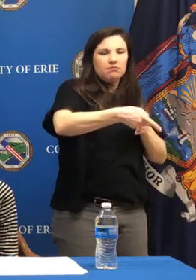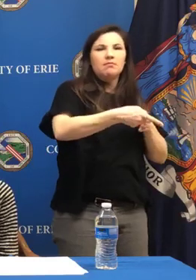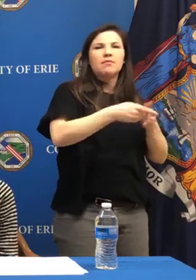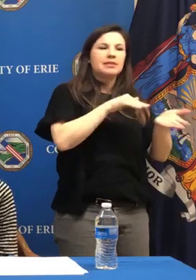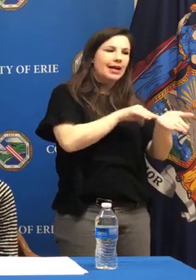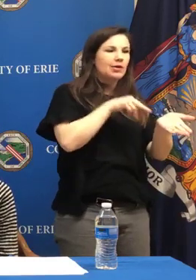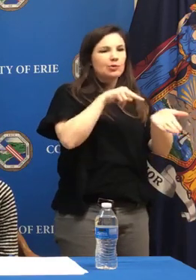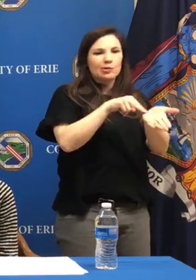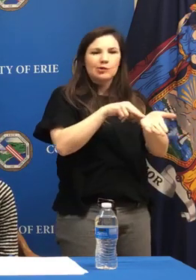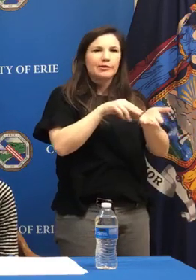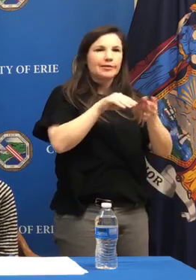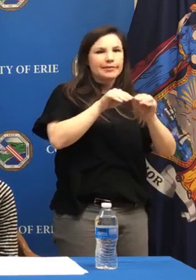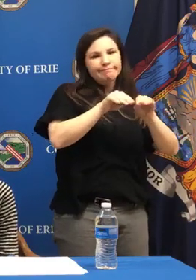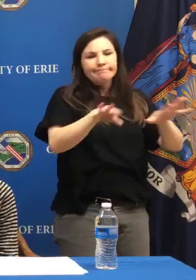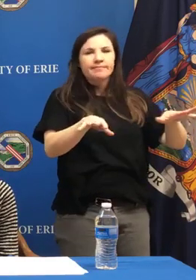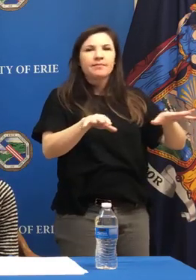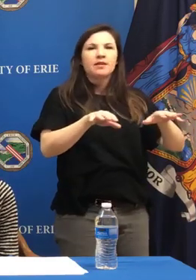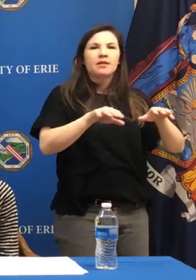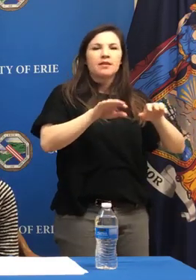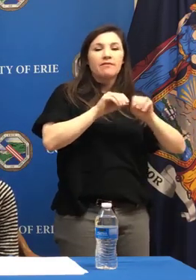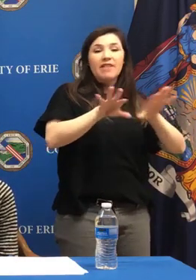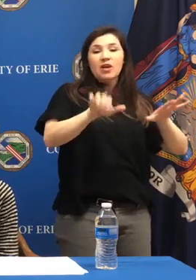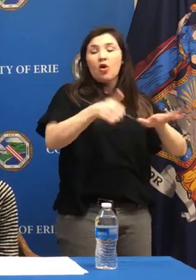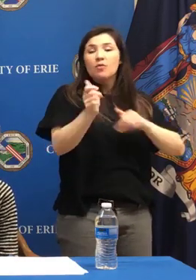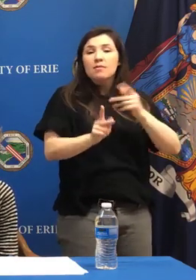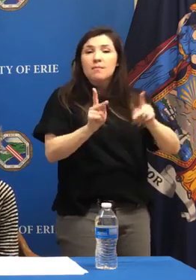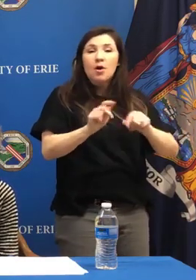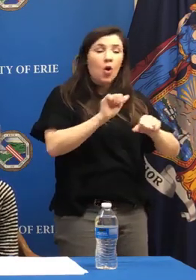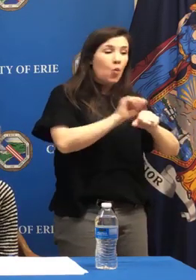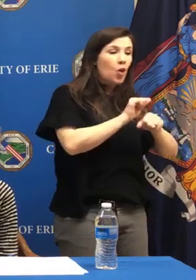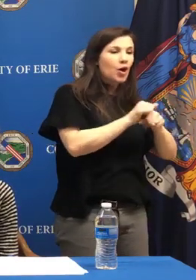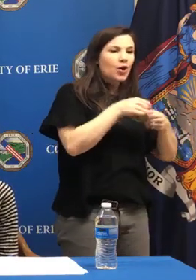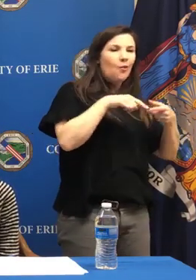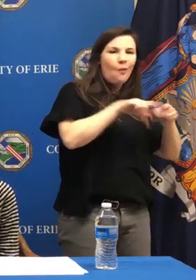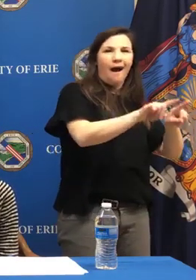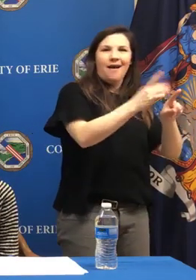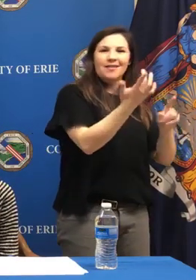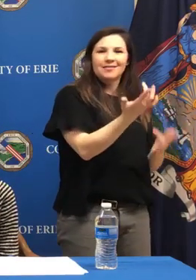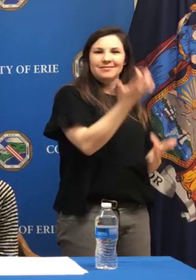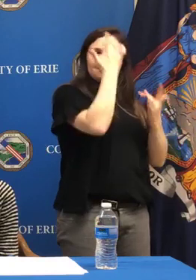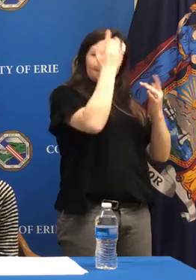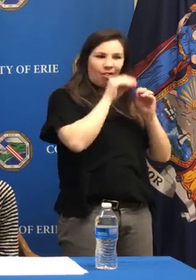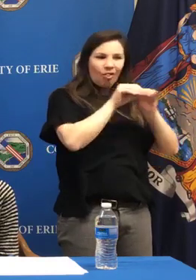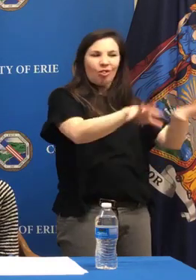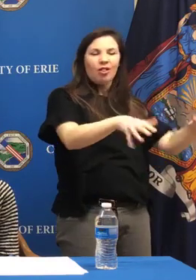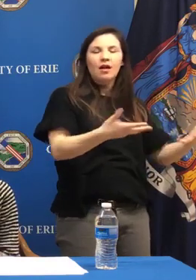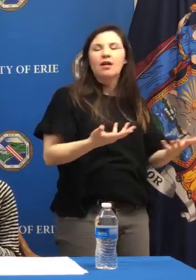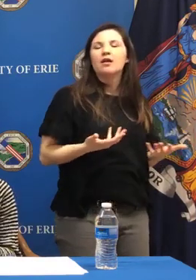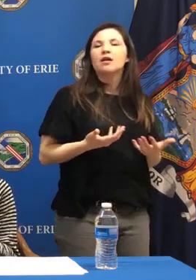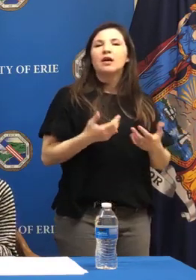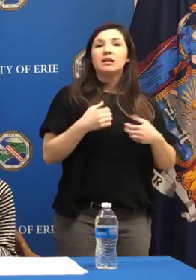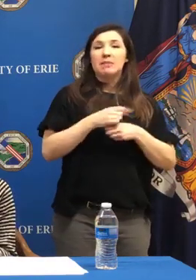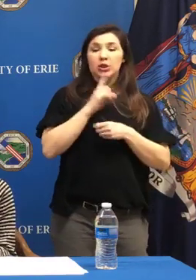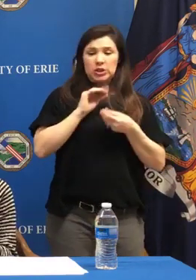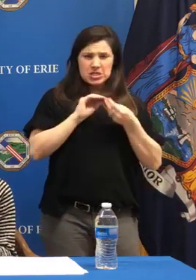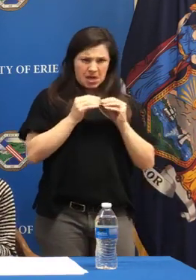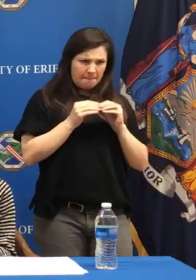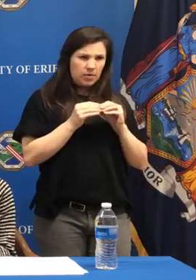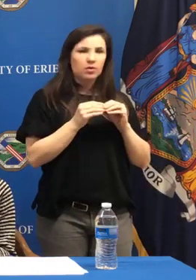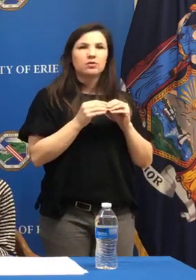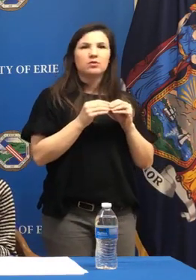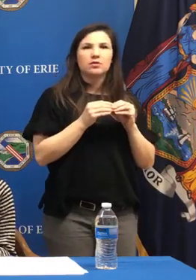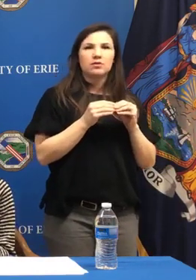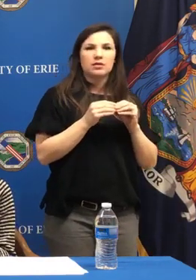have infected other people. They could have been working while they're contagious. Also, we want to make sure that we keep our numbers up